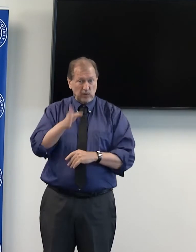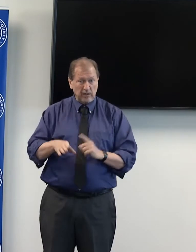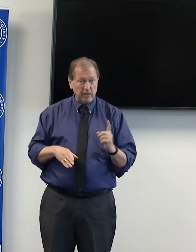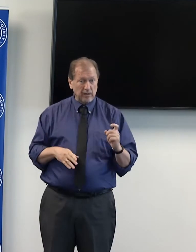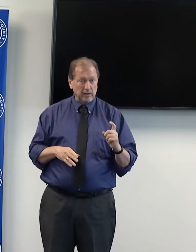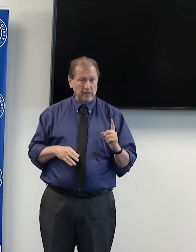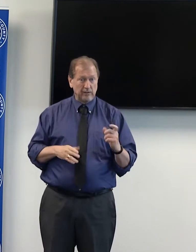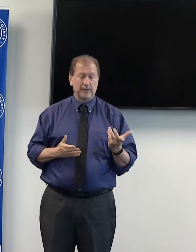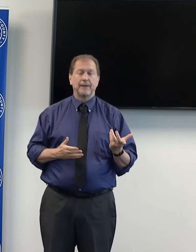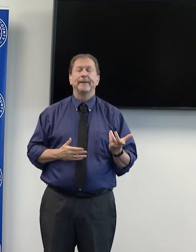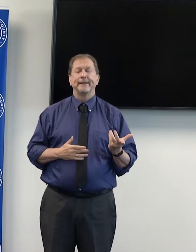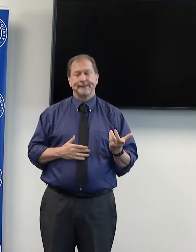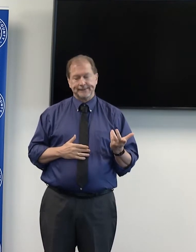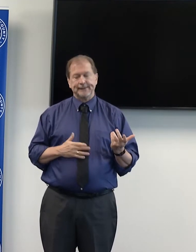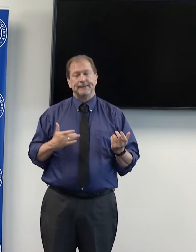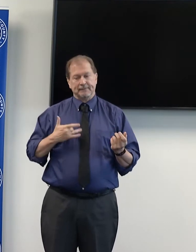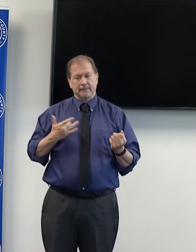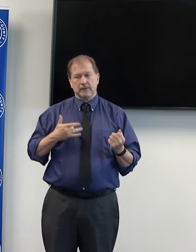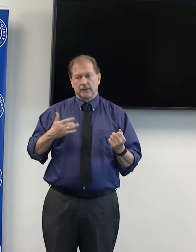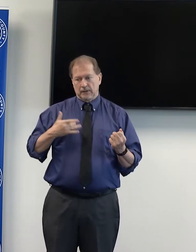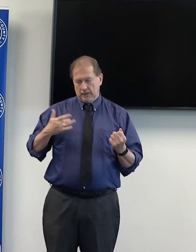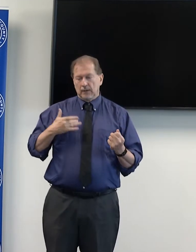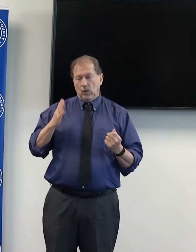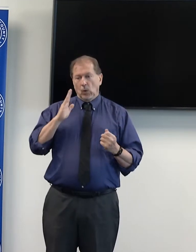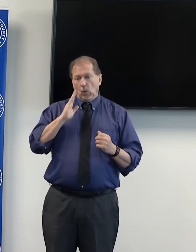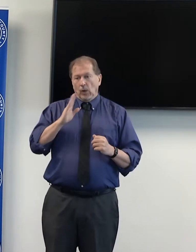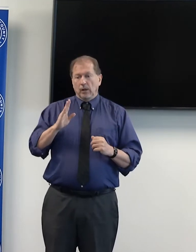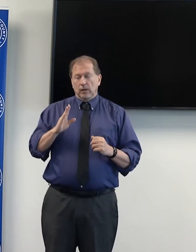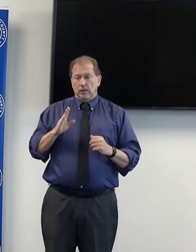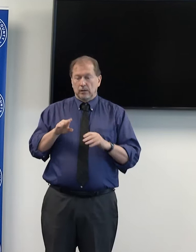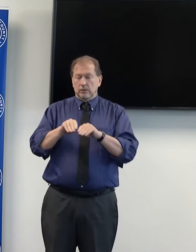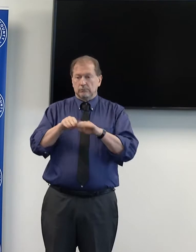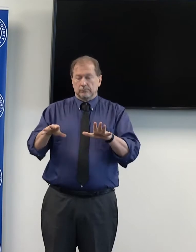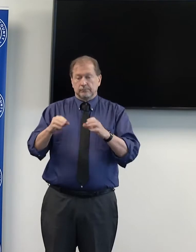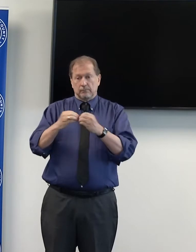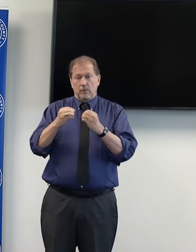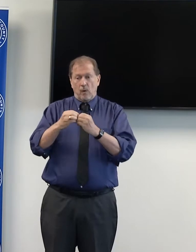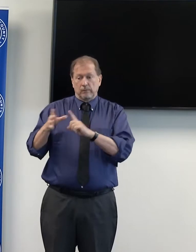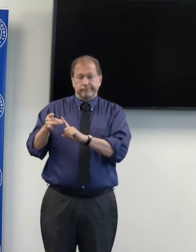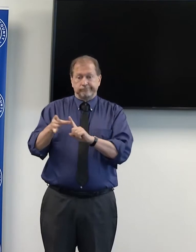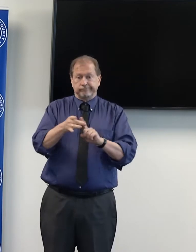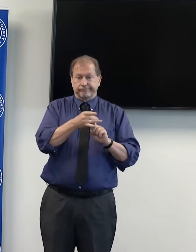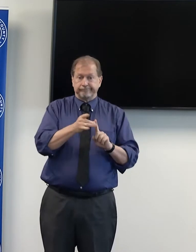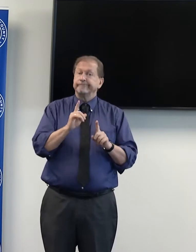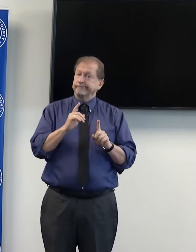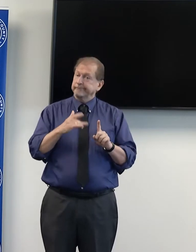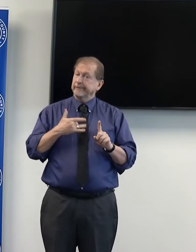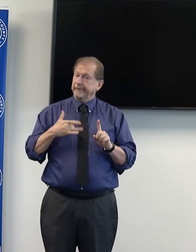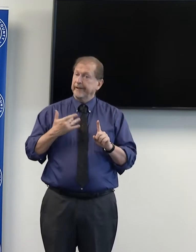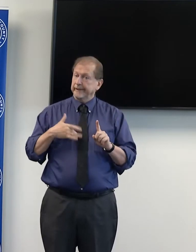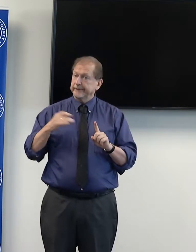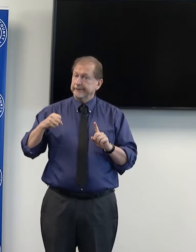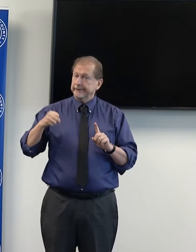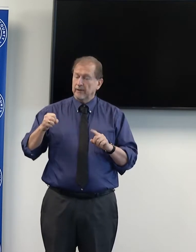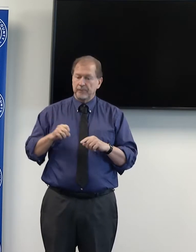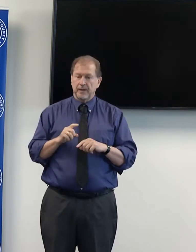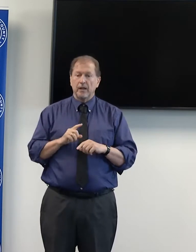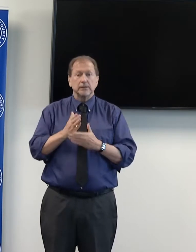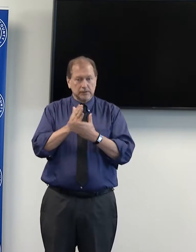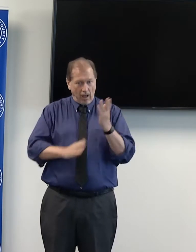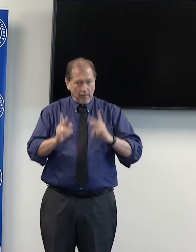I'm sure that we'll see a spike in cases. I commend the demonstrators who are out and who wore masks, but clearly not everyone